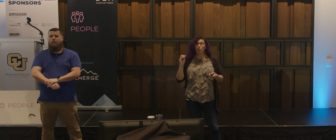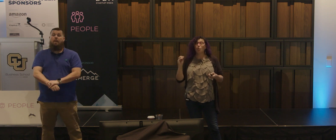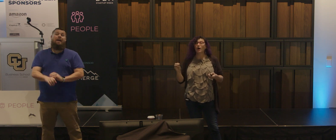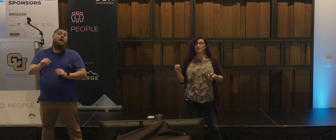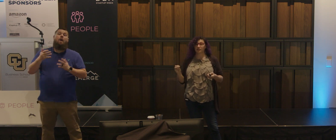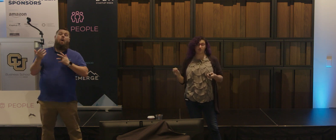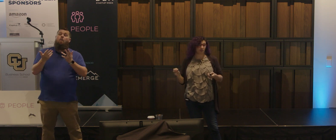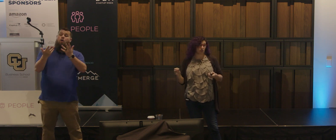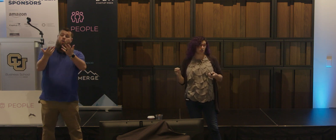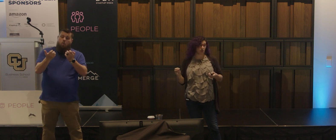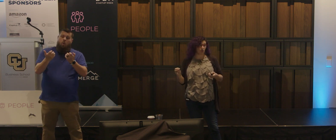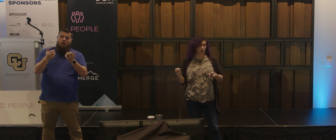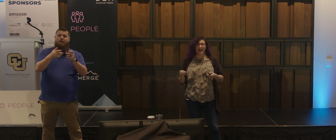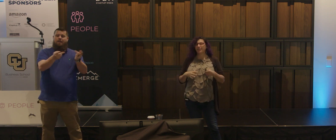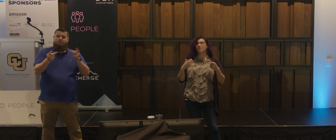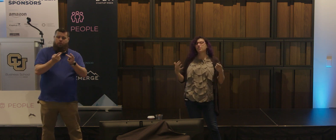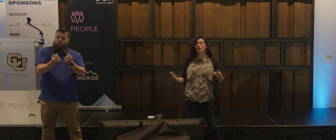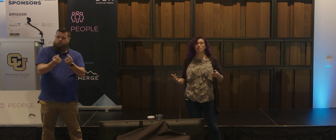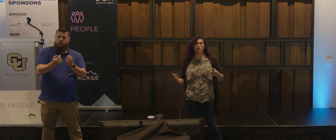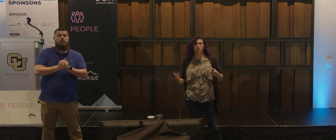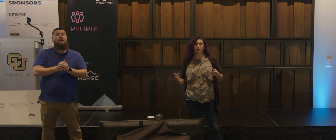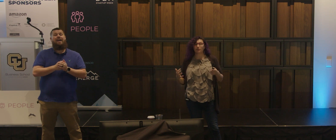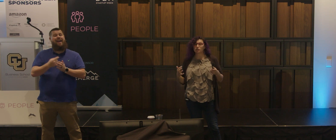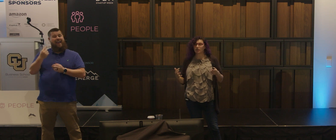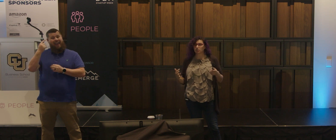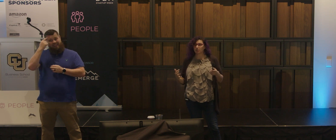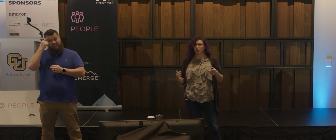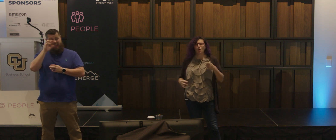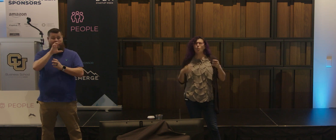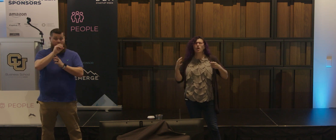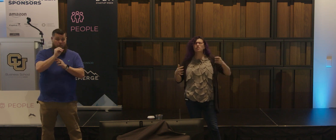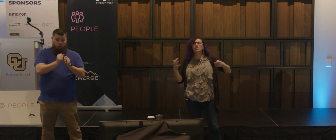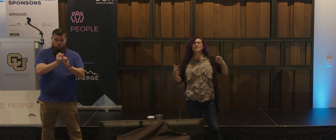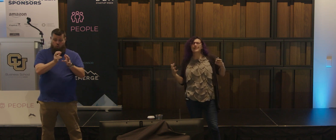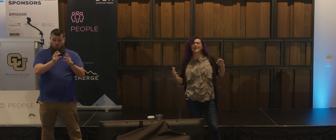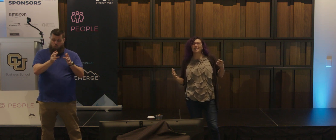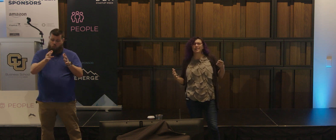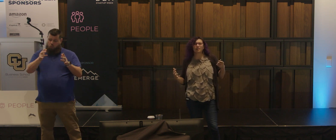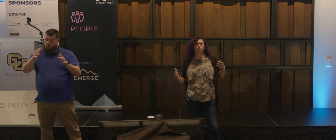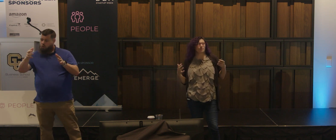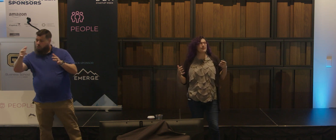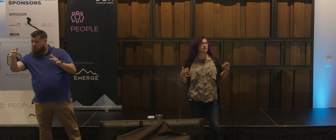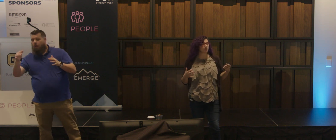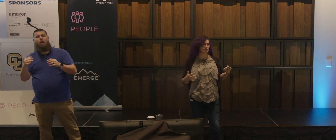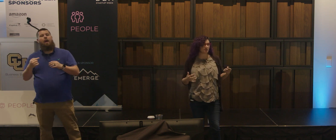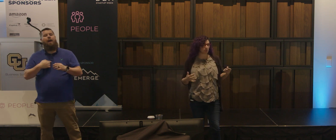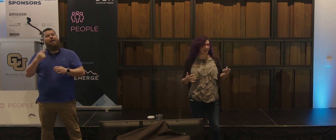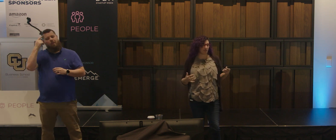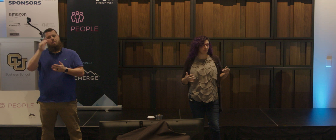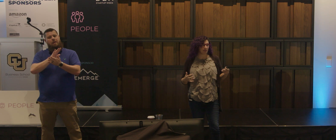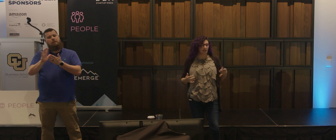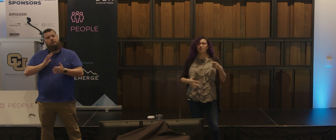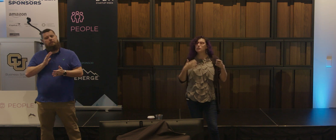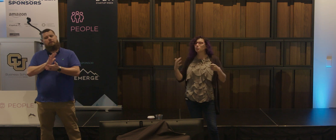What do you want this position to do? I think the company is going in this direction. What are the things I kind of think would be nice for this position